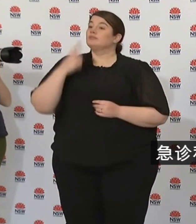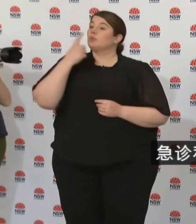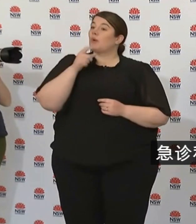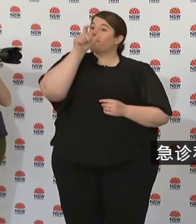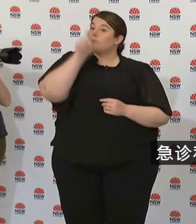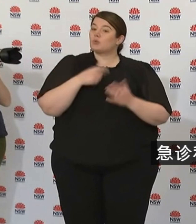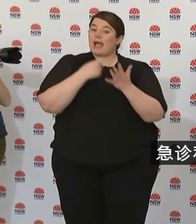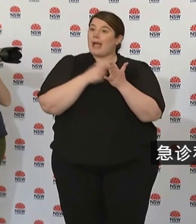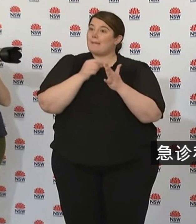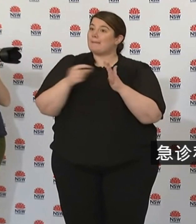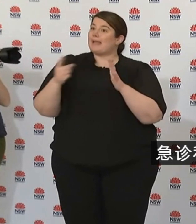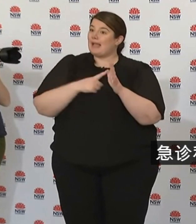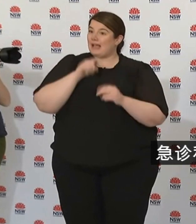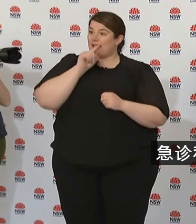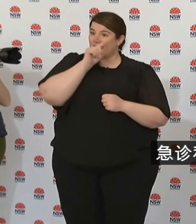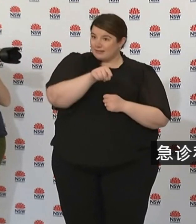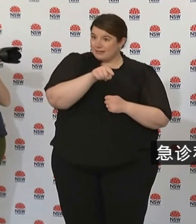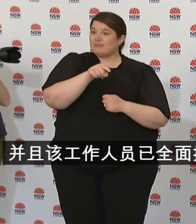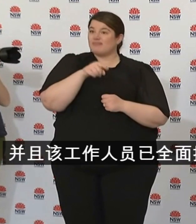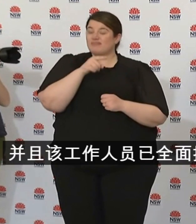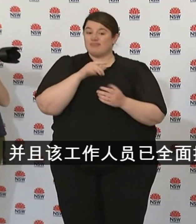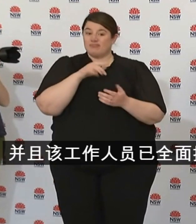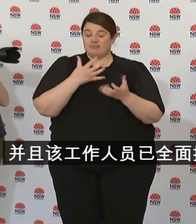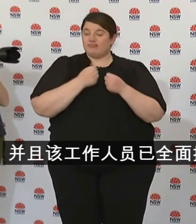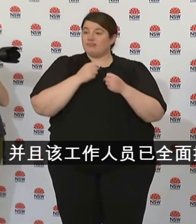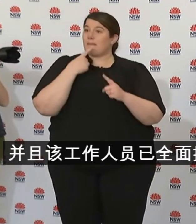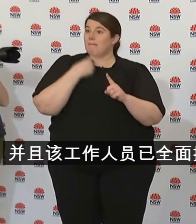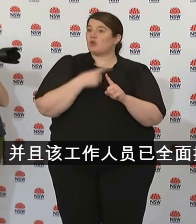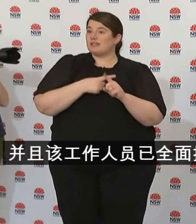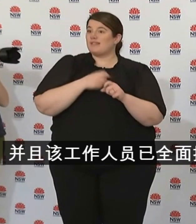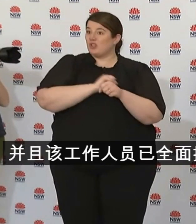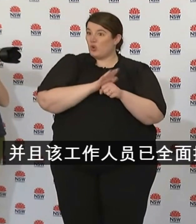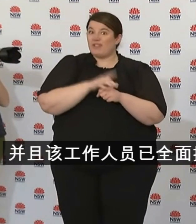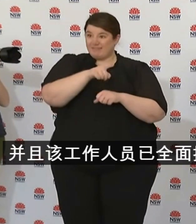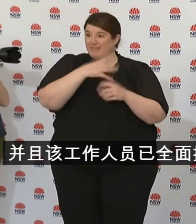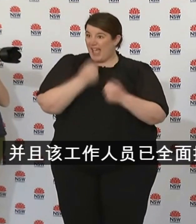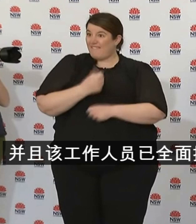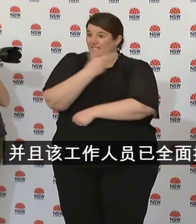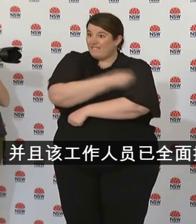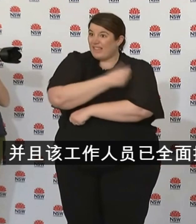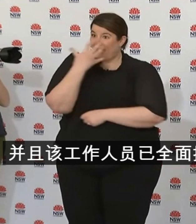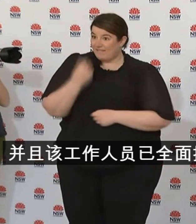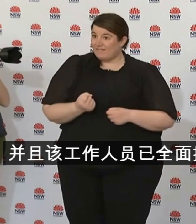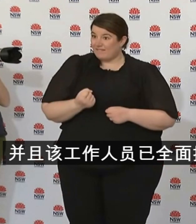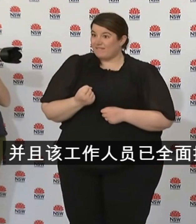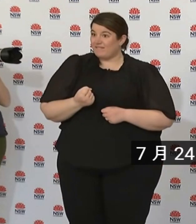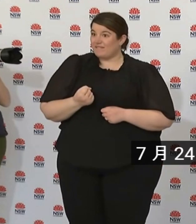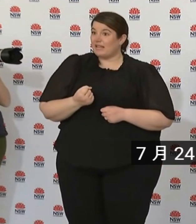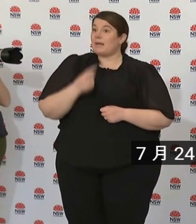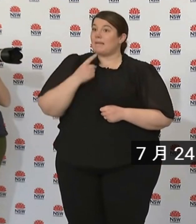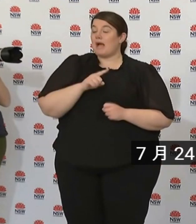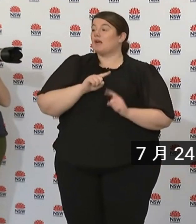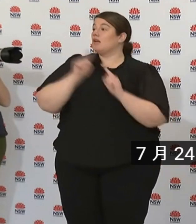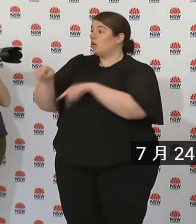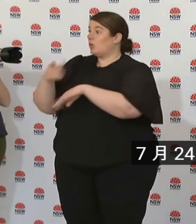Hospital's emergency department tested positive to COVID, and the staff member is fully vaccinated but was potentially infectious whilst at work